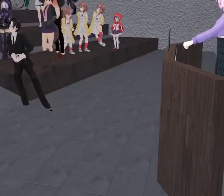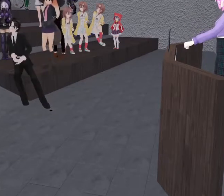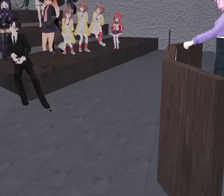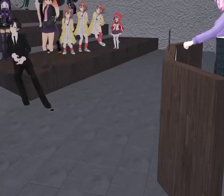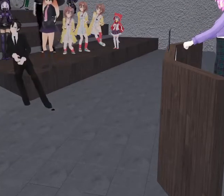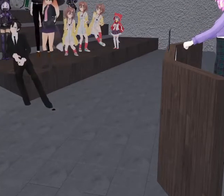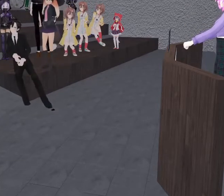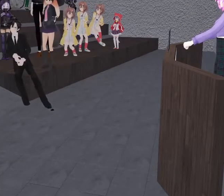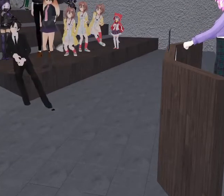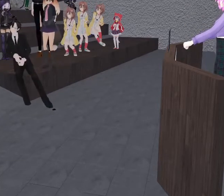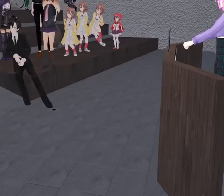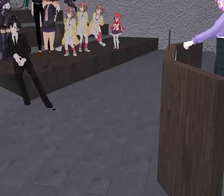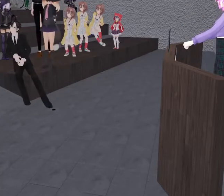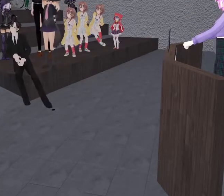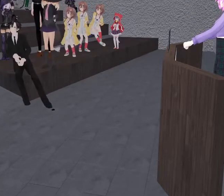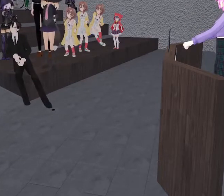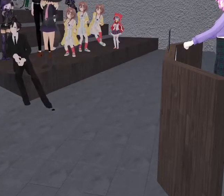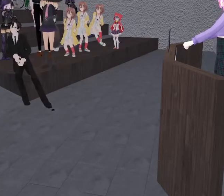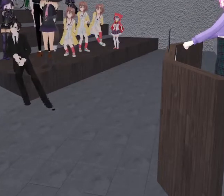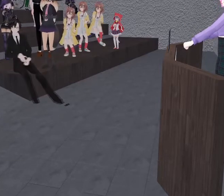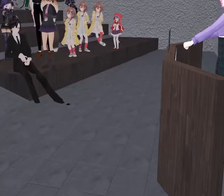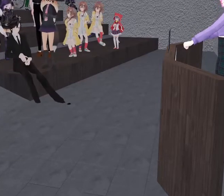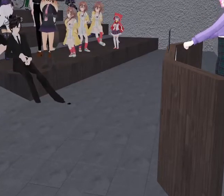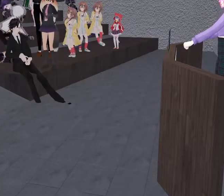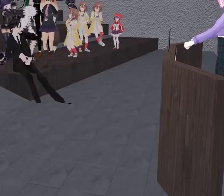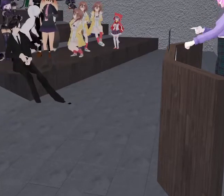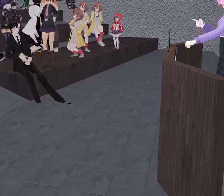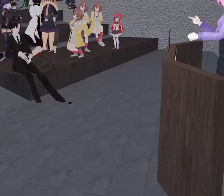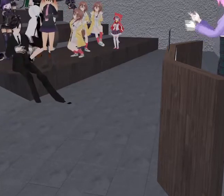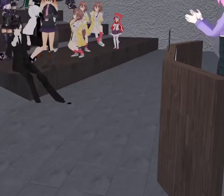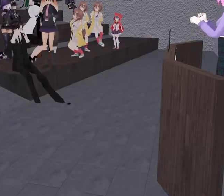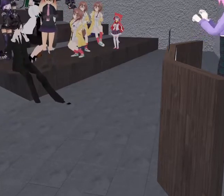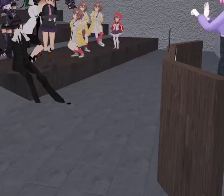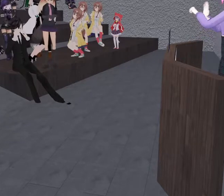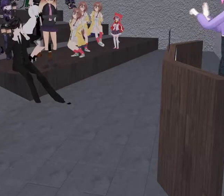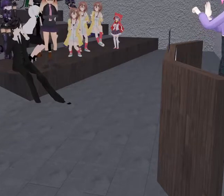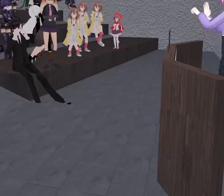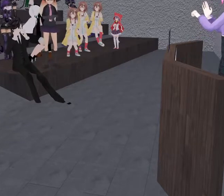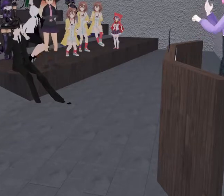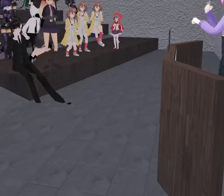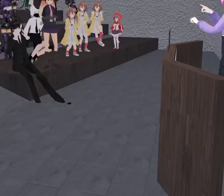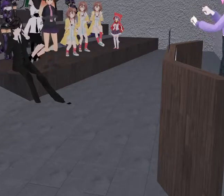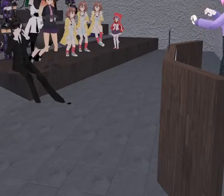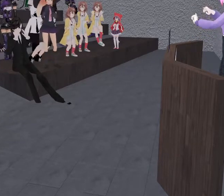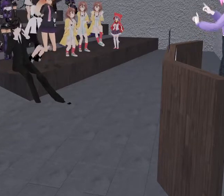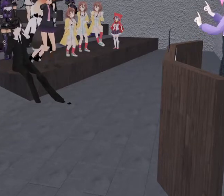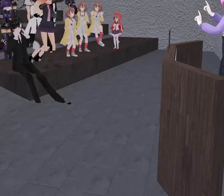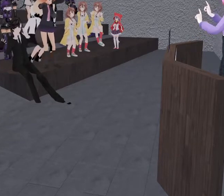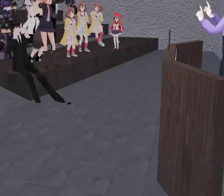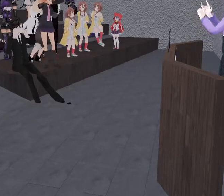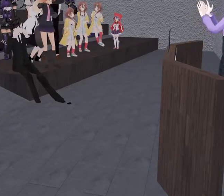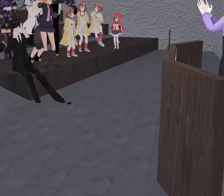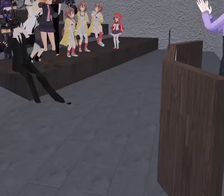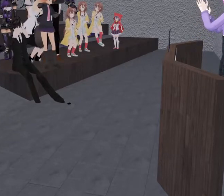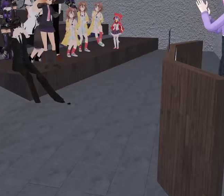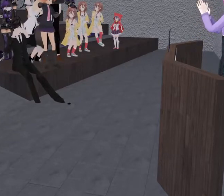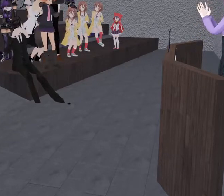Hi. Could you give some examples of like adaptive technology, like the strobe doorbell, the flashing